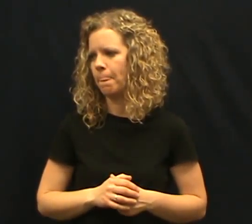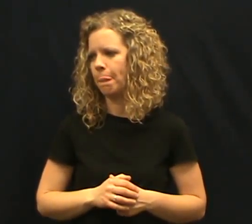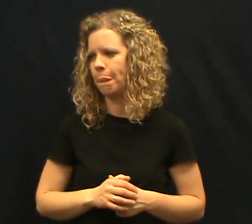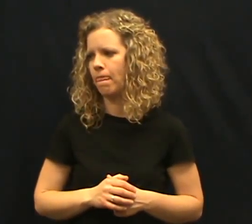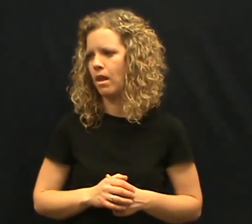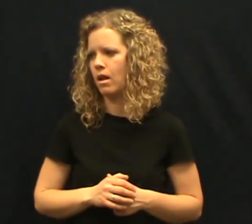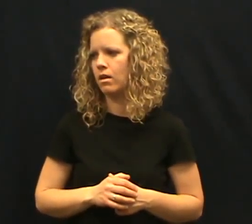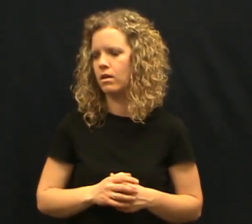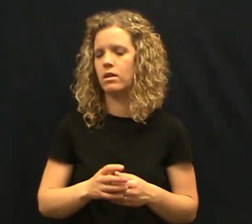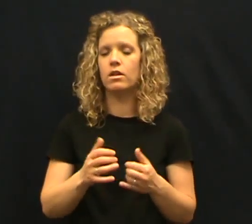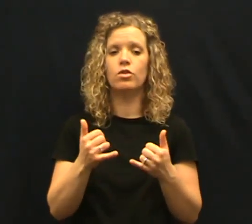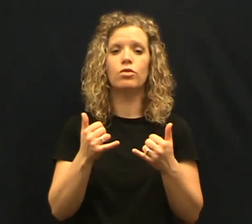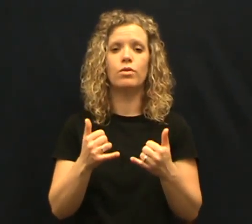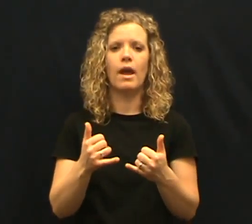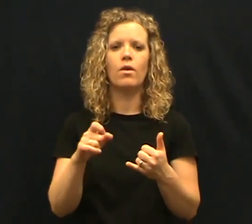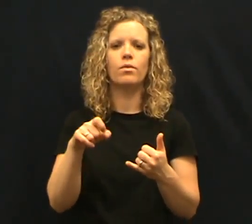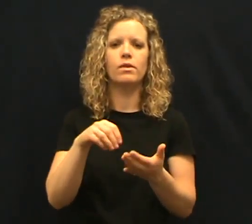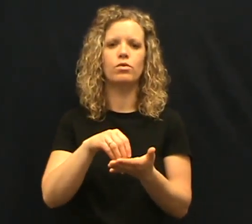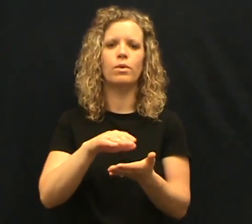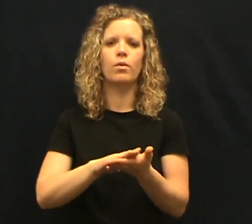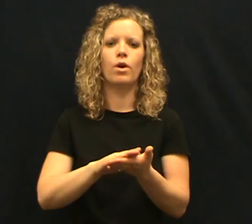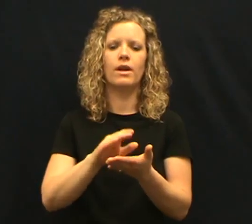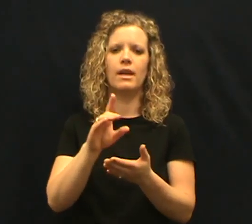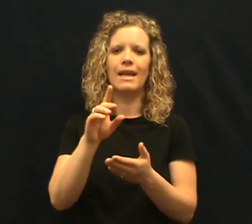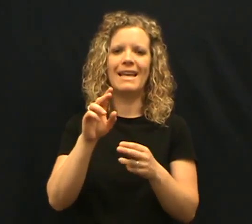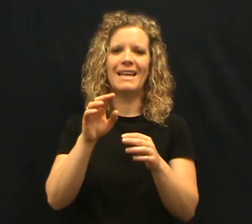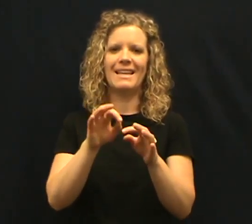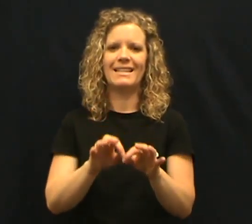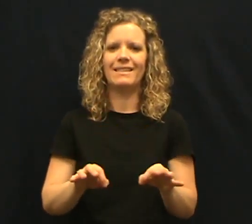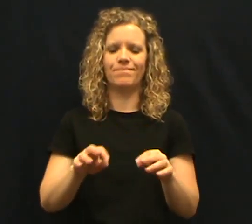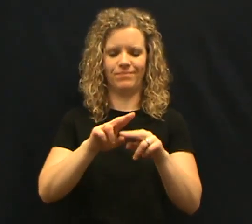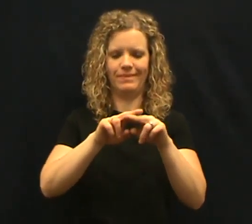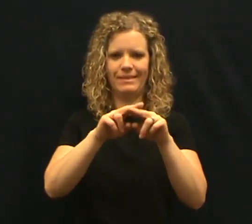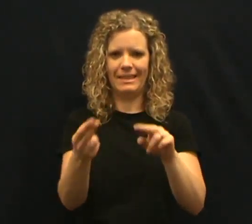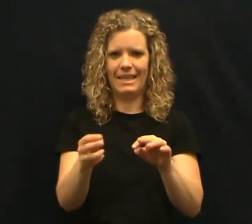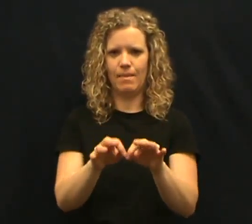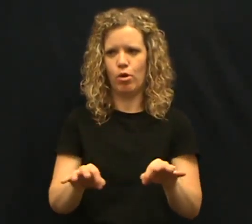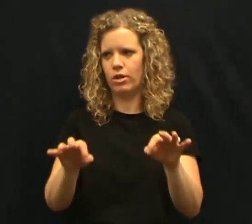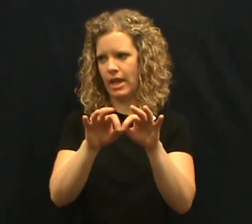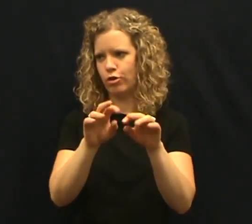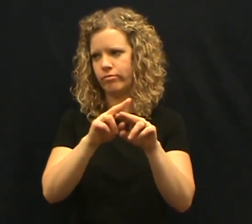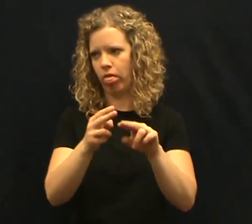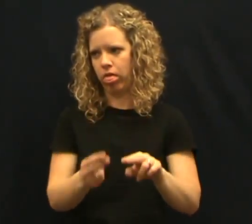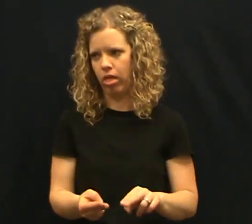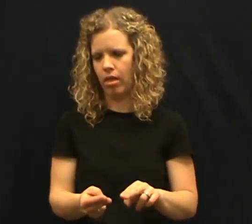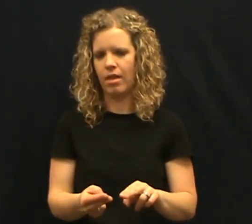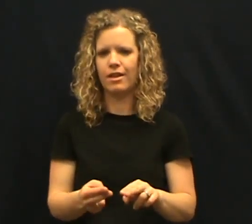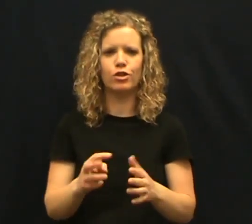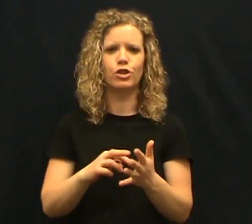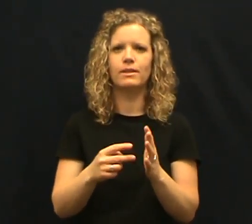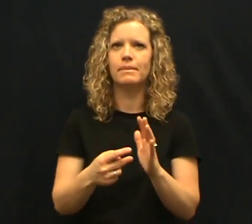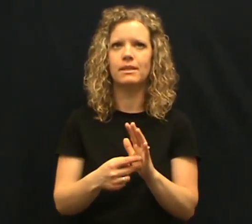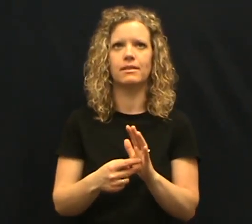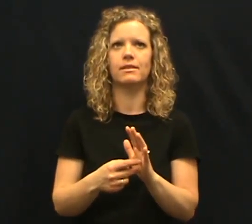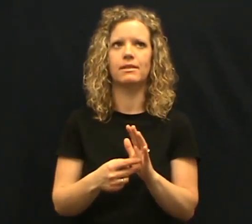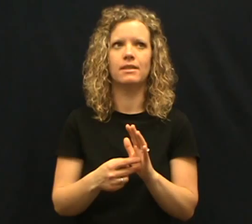And now we have to record depreciation expense. Now remember, depreciation is just the allocation of the original cost of